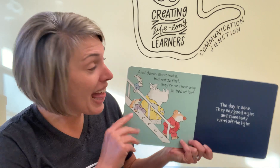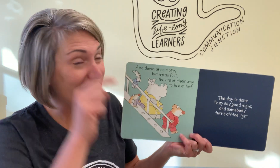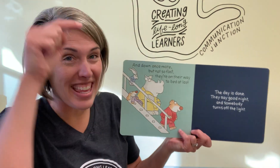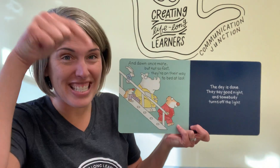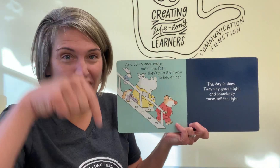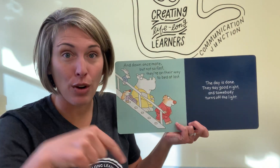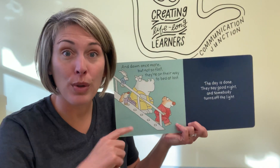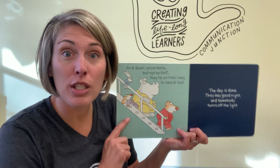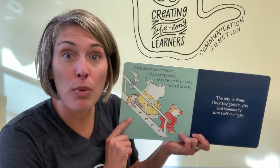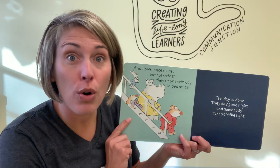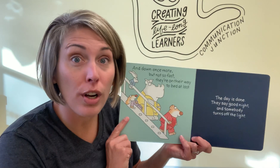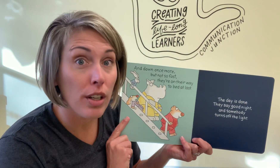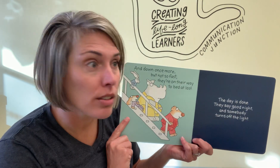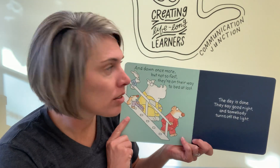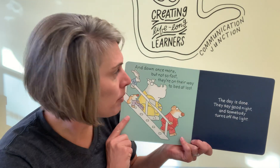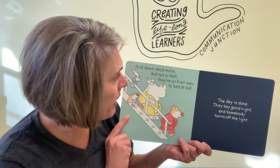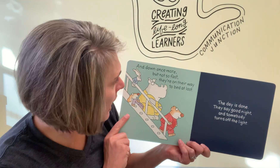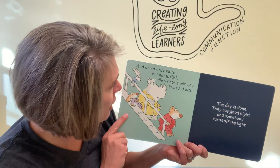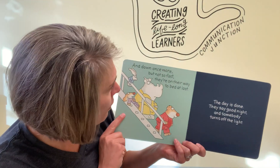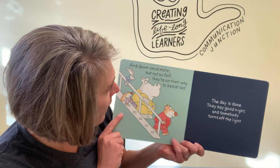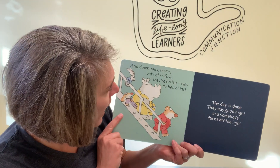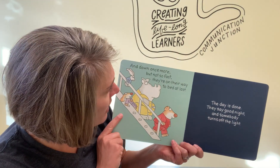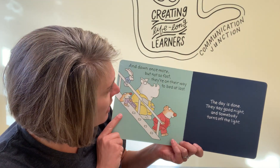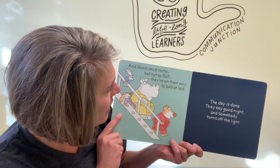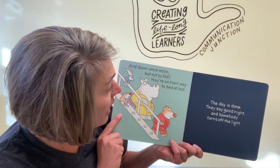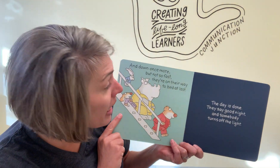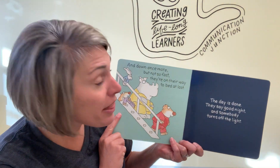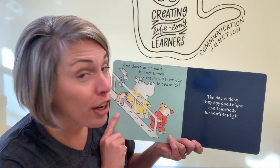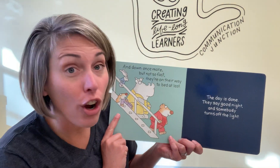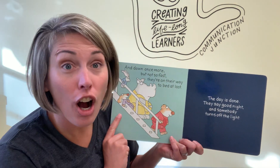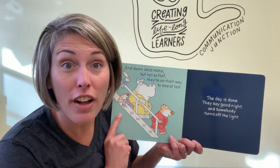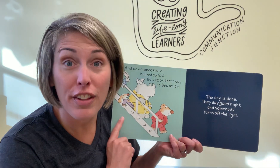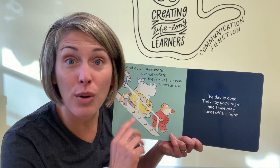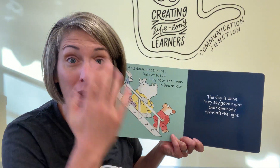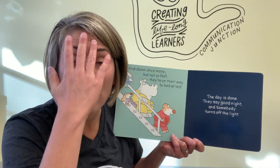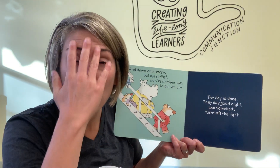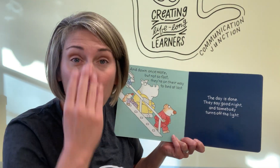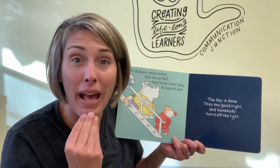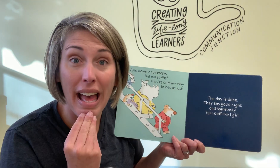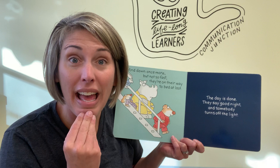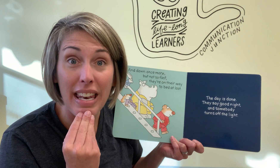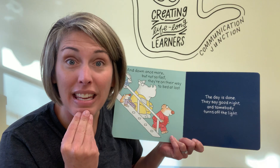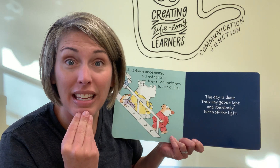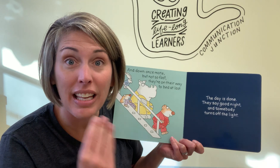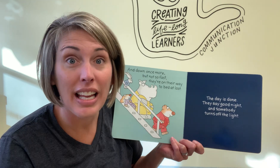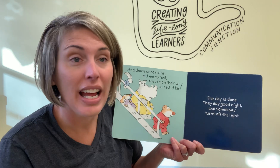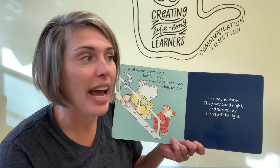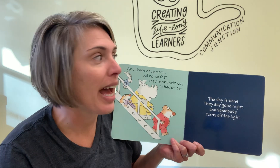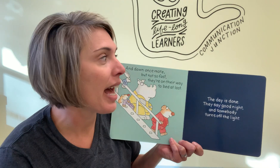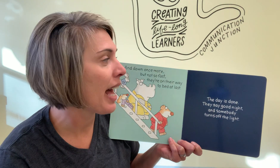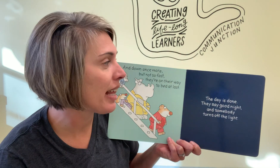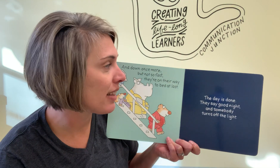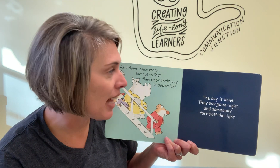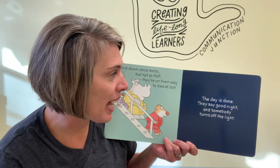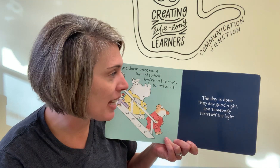Then down once more, but not so fast. They're on their way to bed at